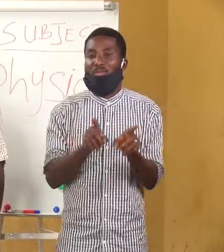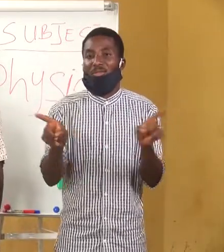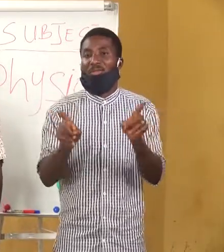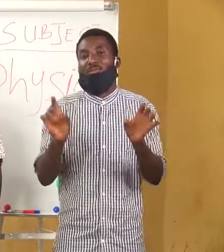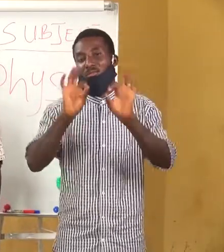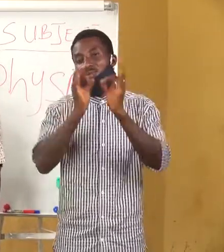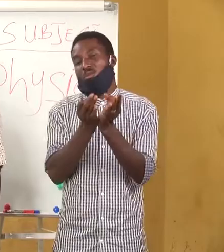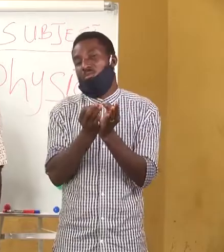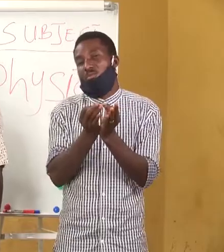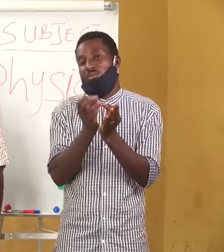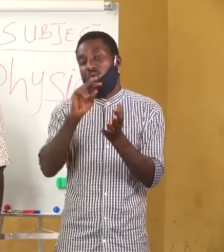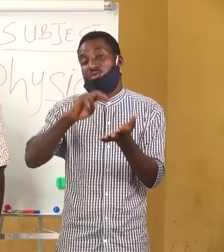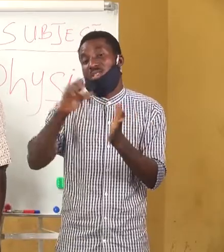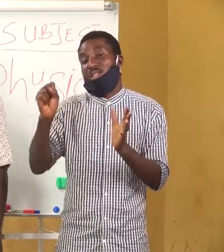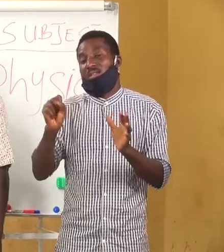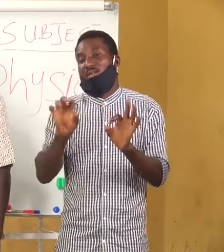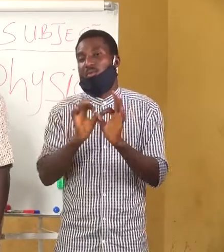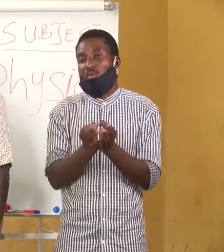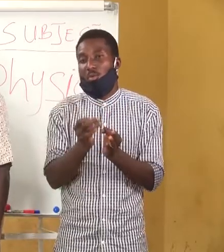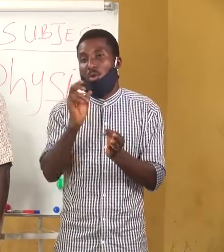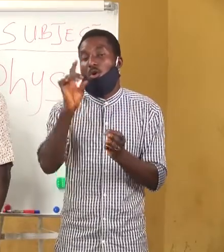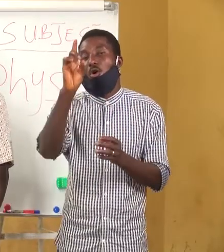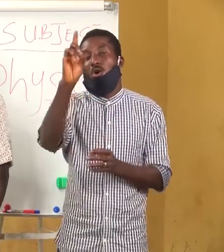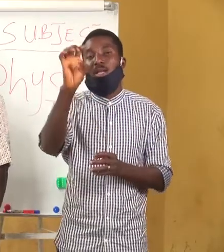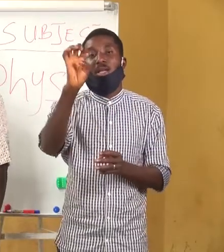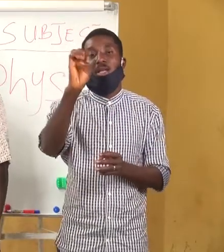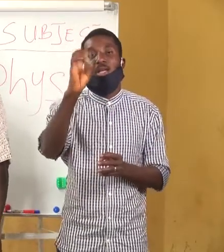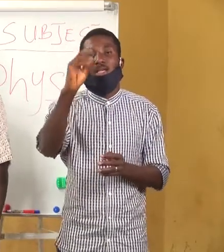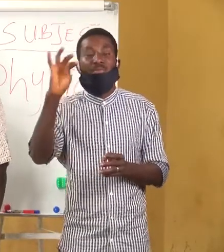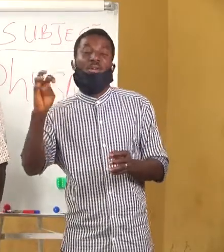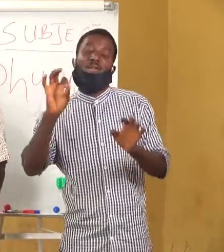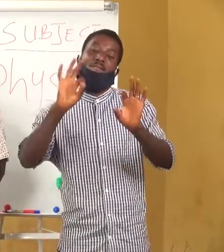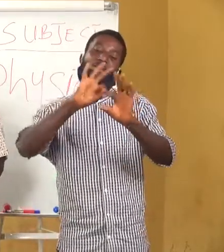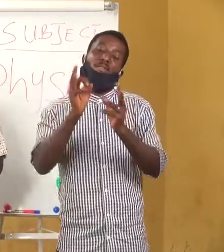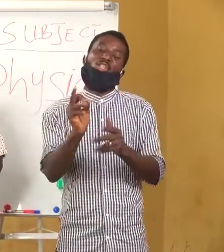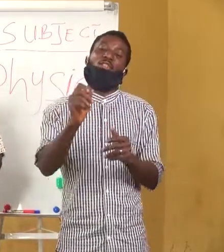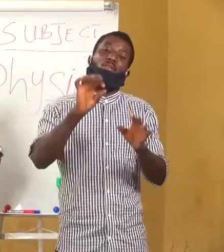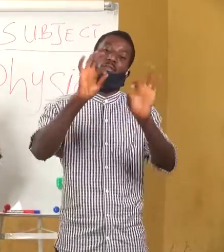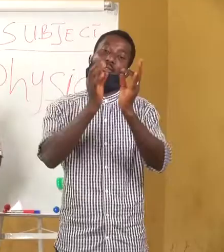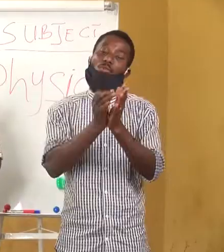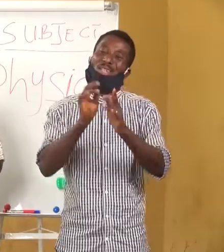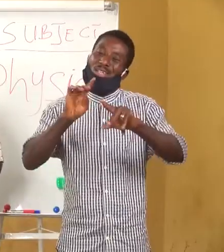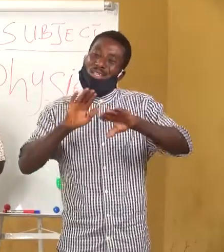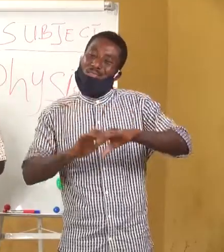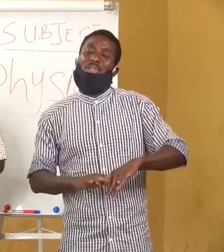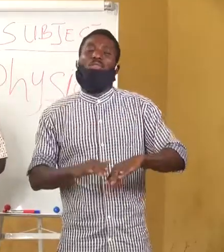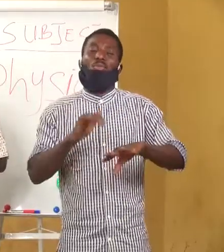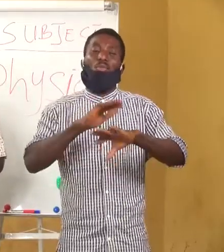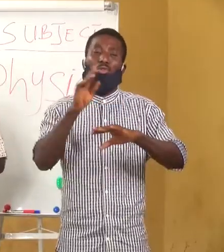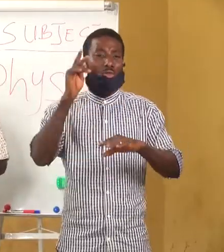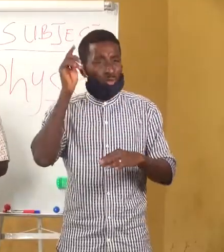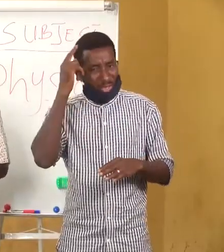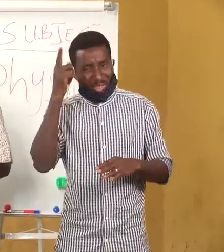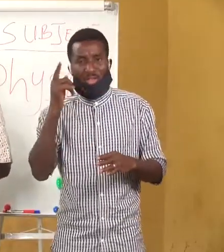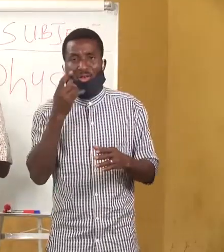in different standard forms or decimal fractional forms. Depending on your knowledge of mathematics, you